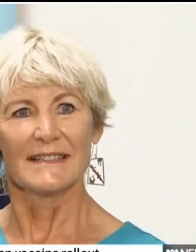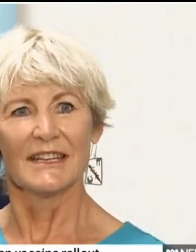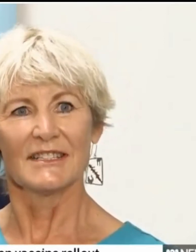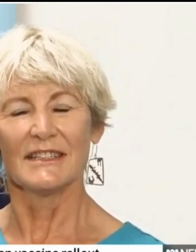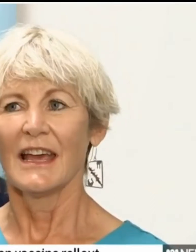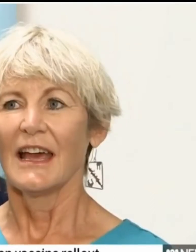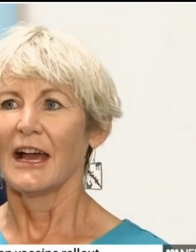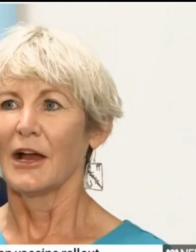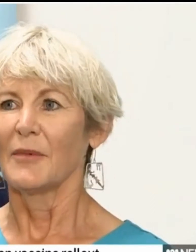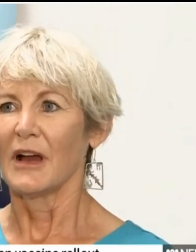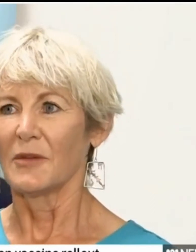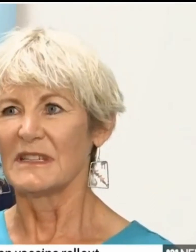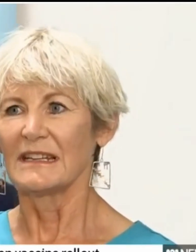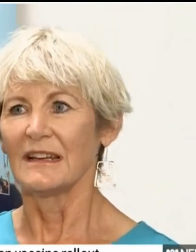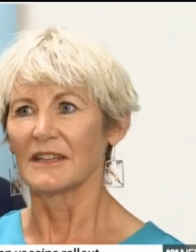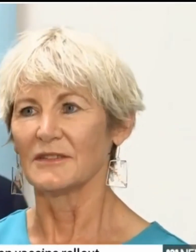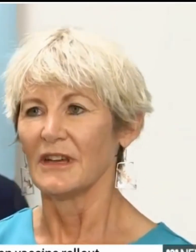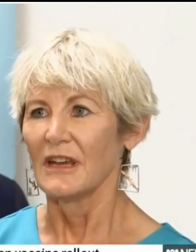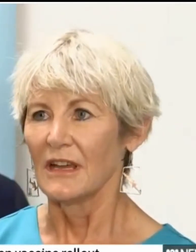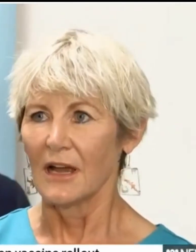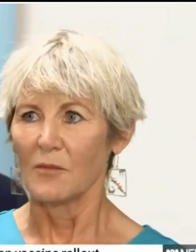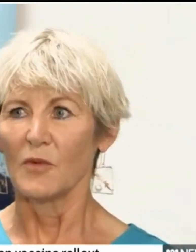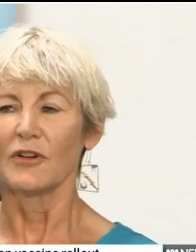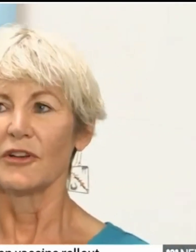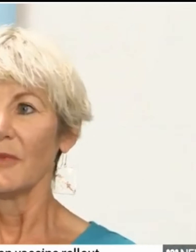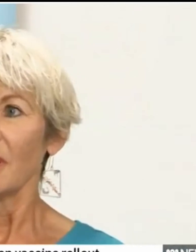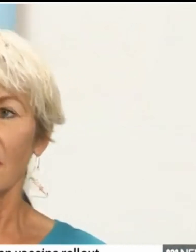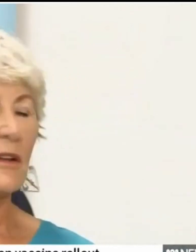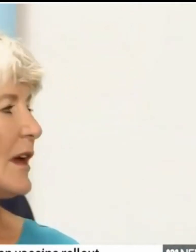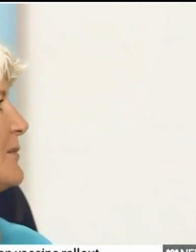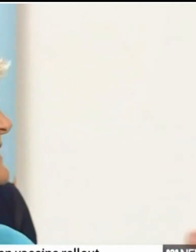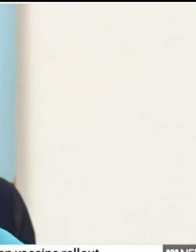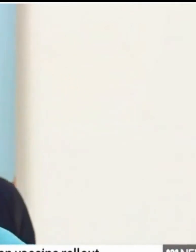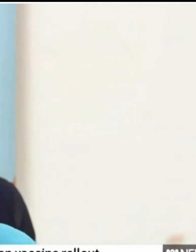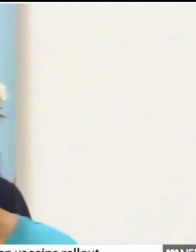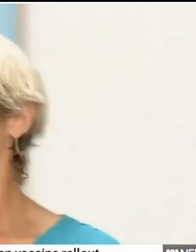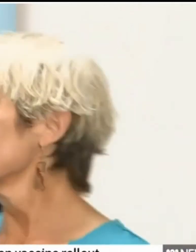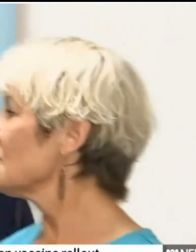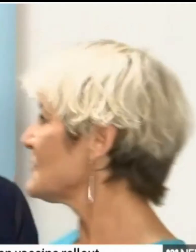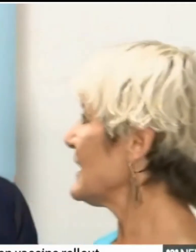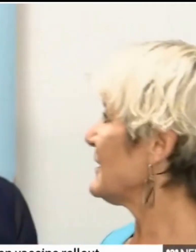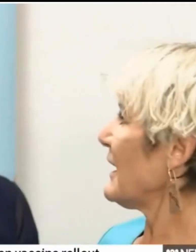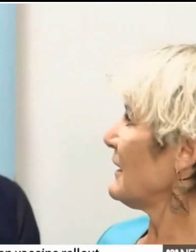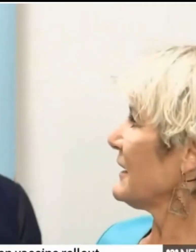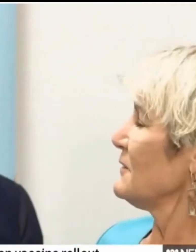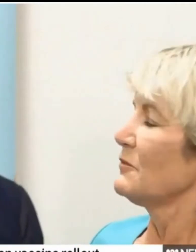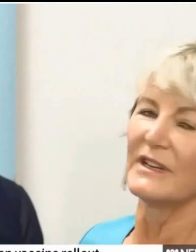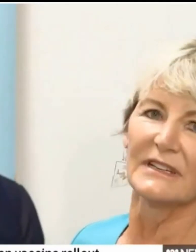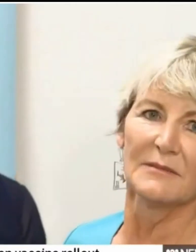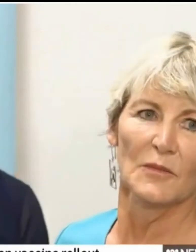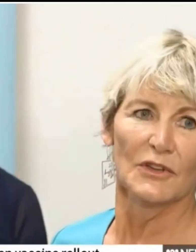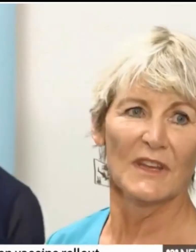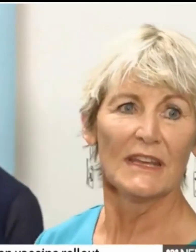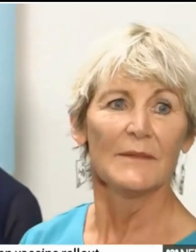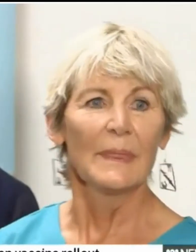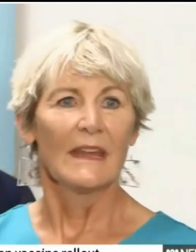now. Vaccination. I'd particularly like to welcome Mr Greg Hunt, Julia Gillard and